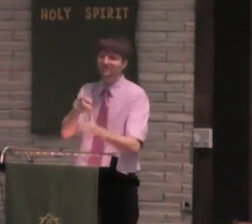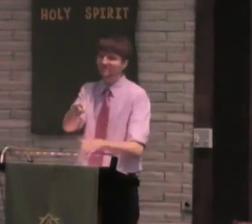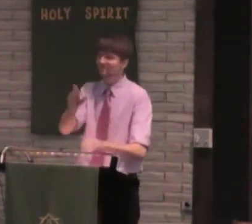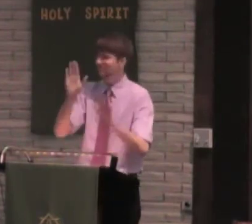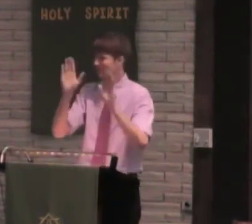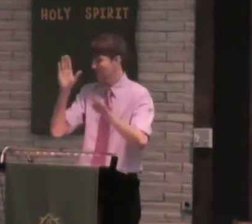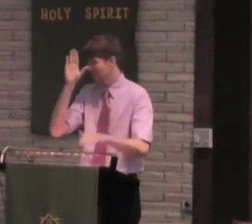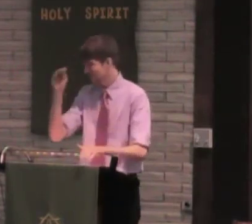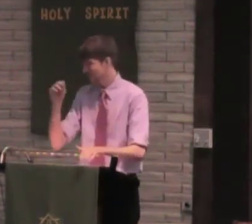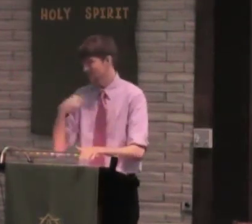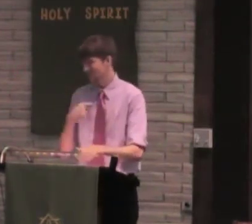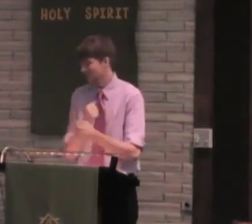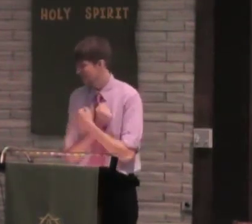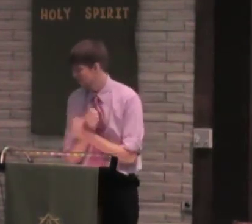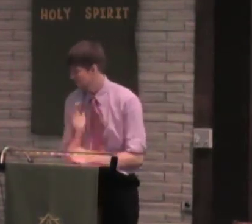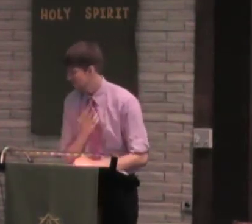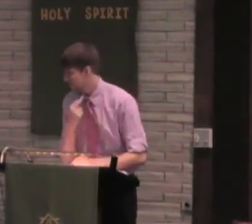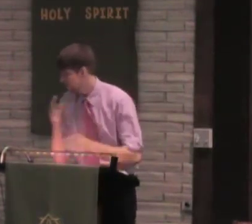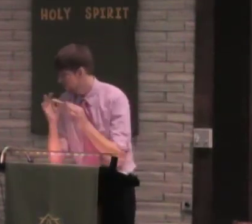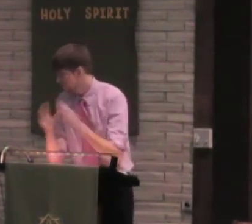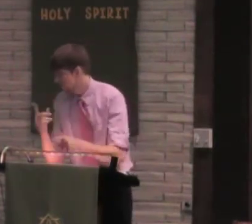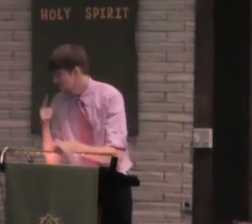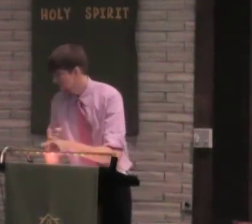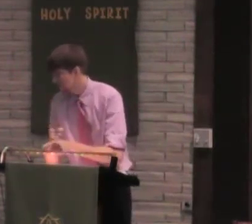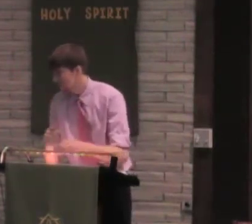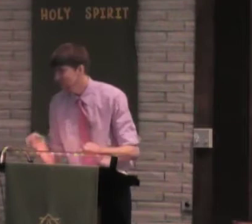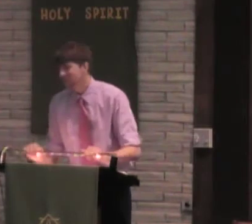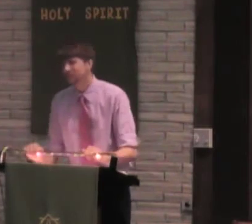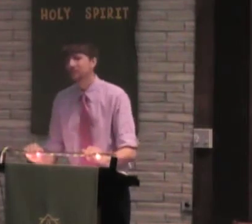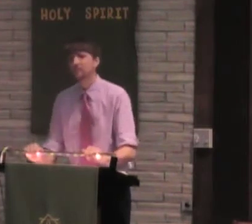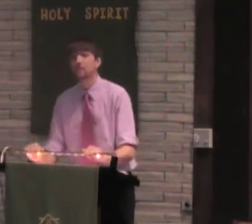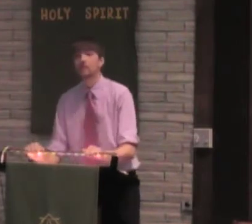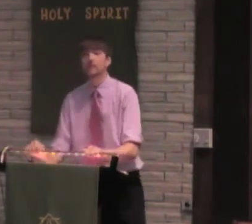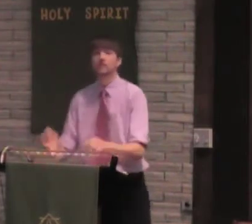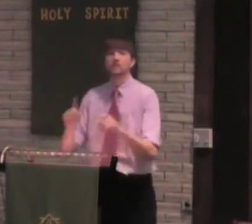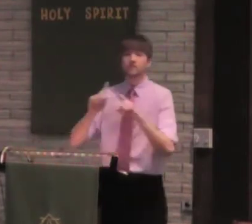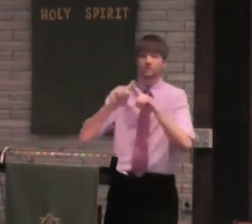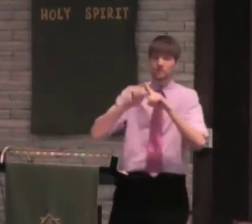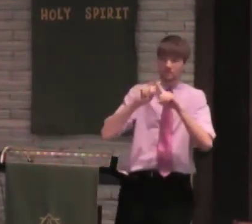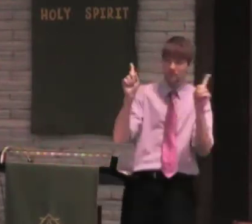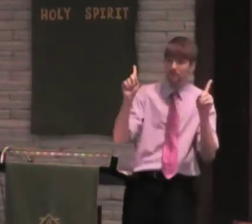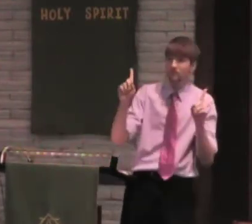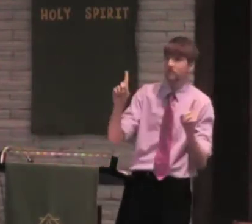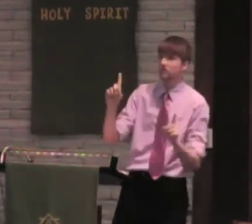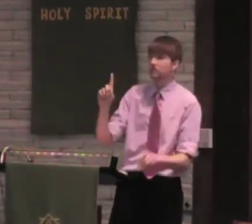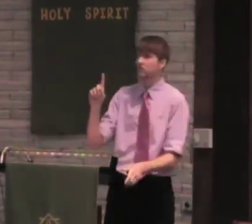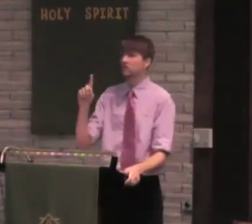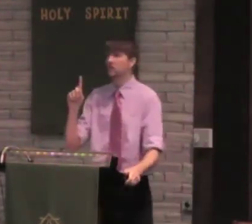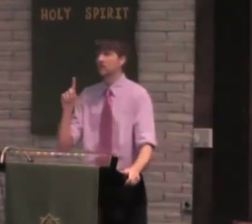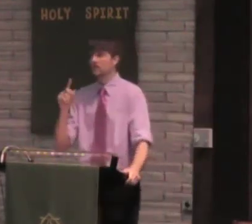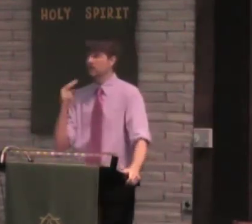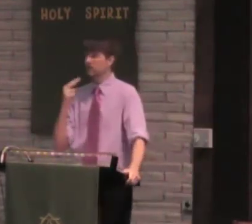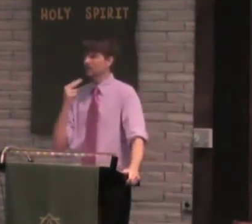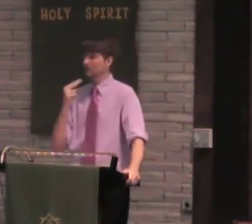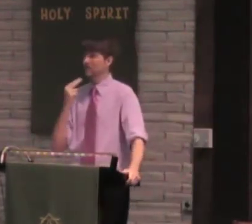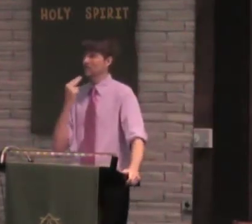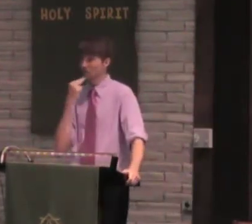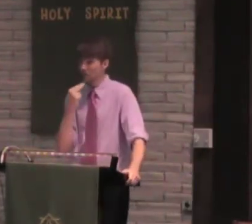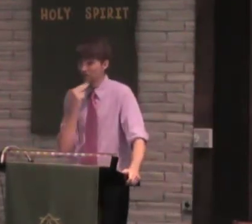No, I'm just kidding. We praise Elijah. He's a wonderful guy. We love our voice interpreter. Even if he got the looks and not